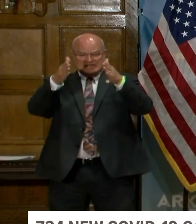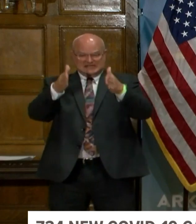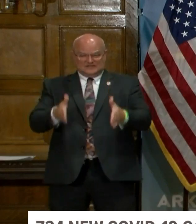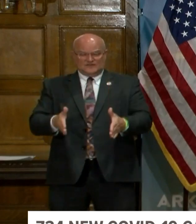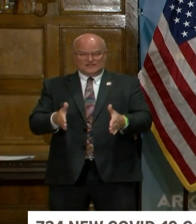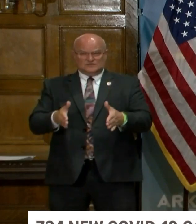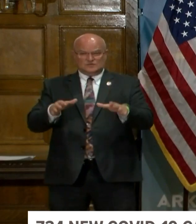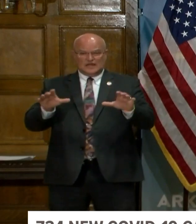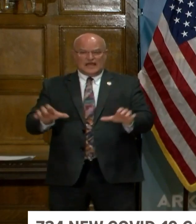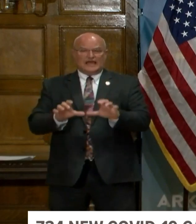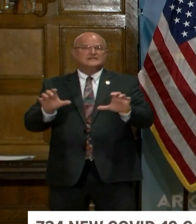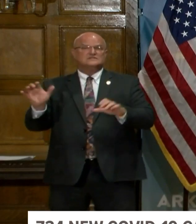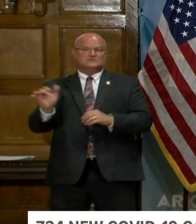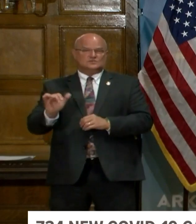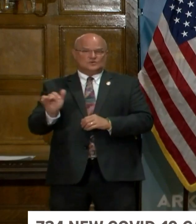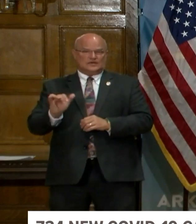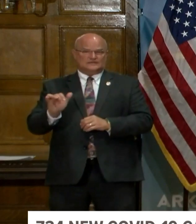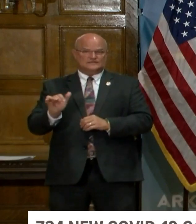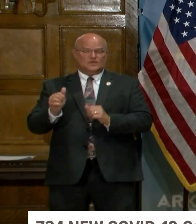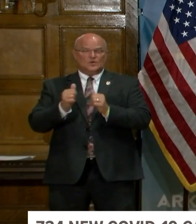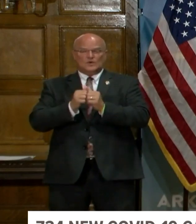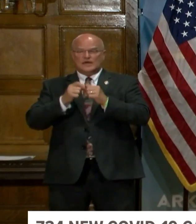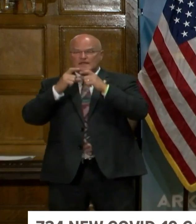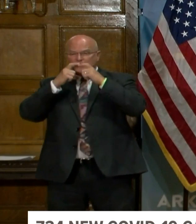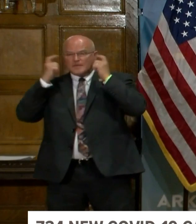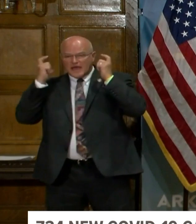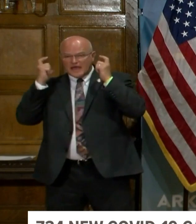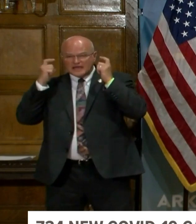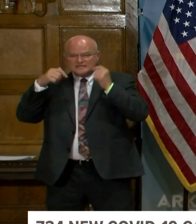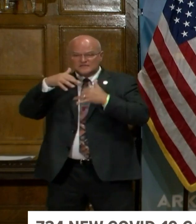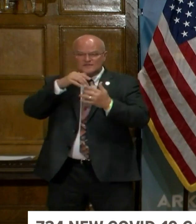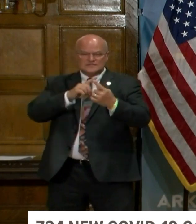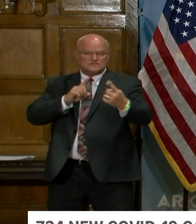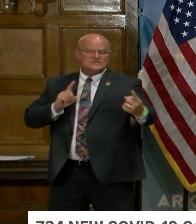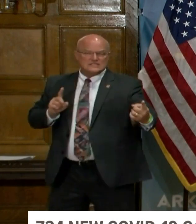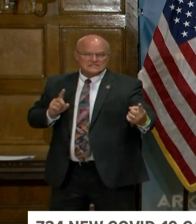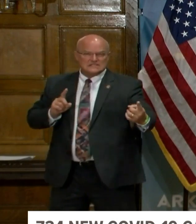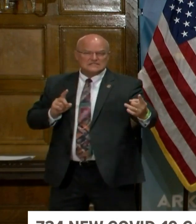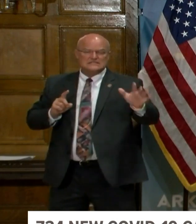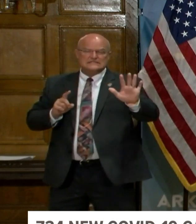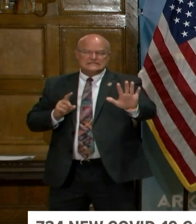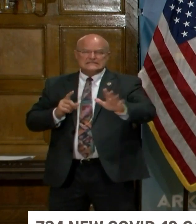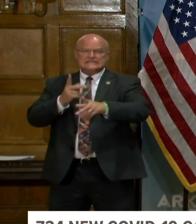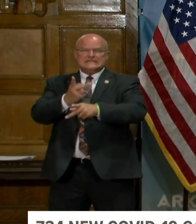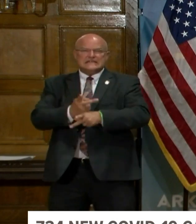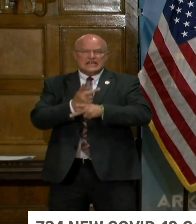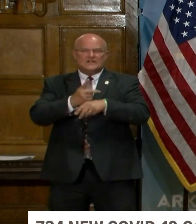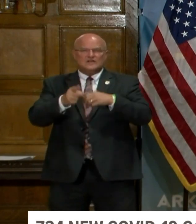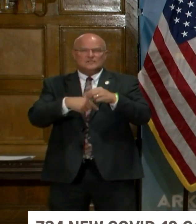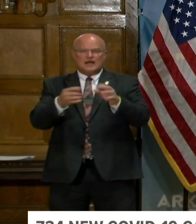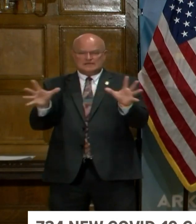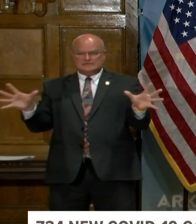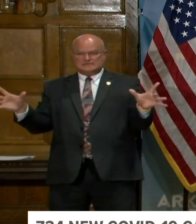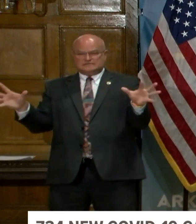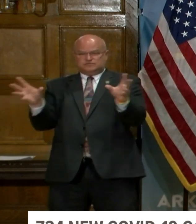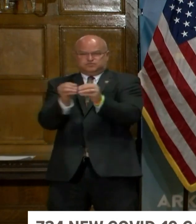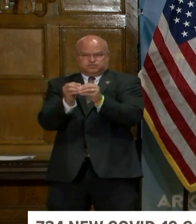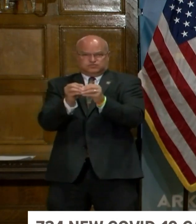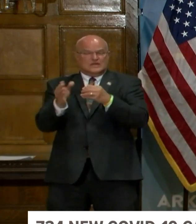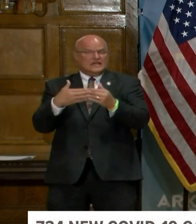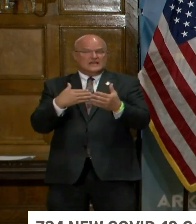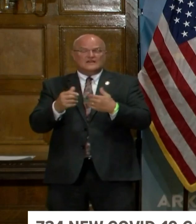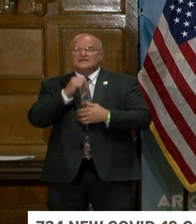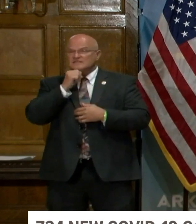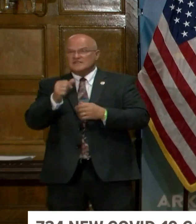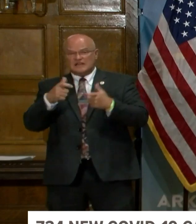individual action as well, with the mask wearing, physical distancing, being very careful about these gatherings, even if